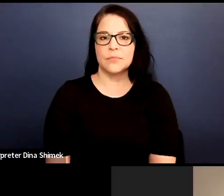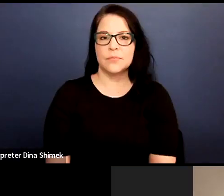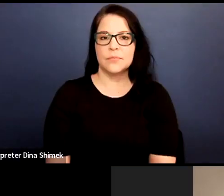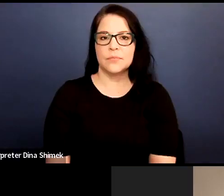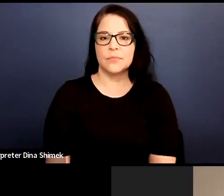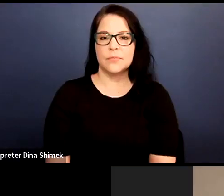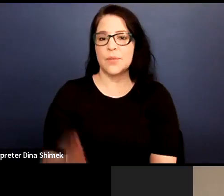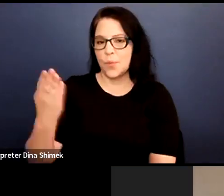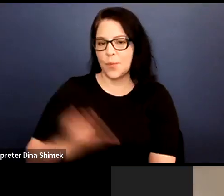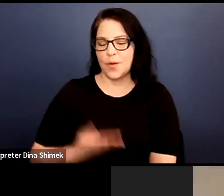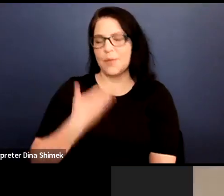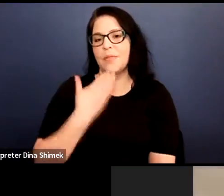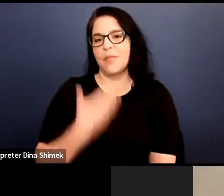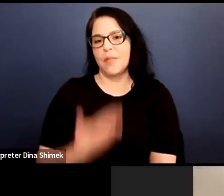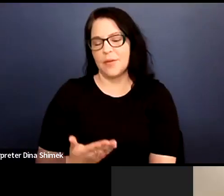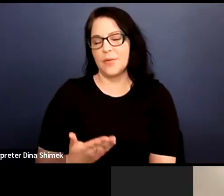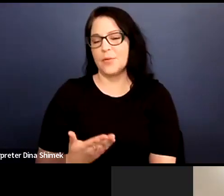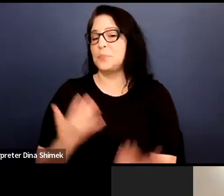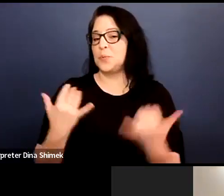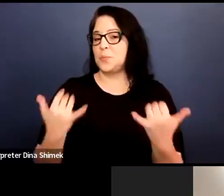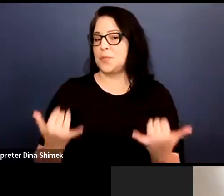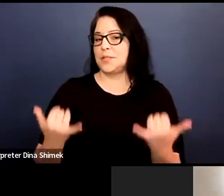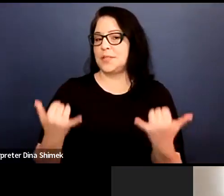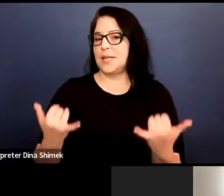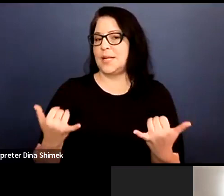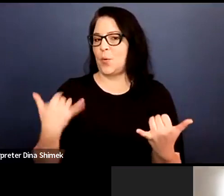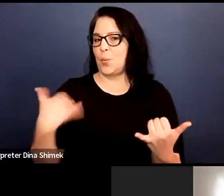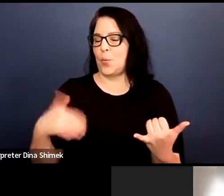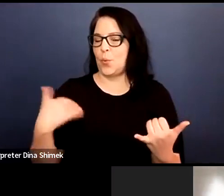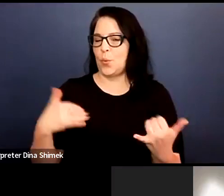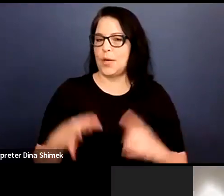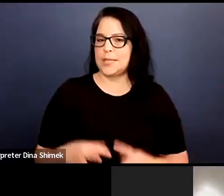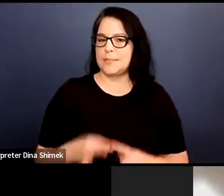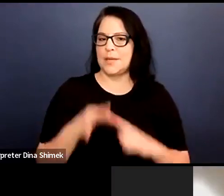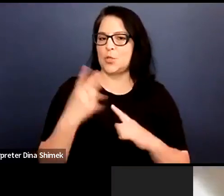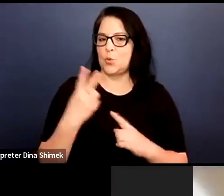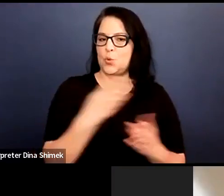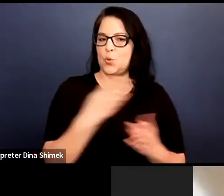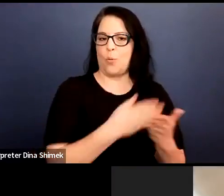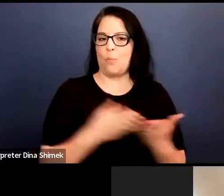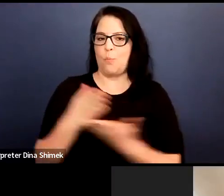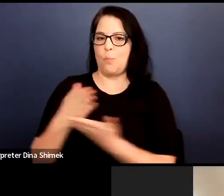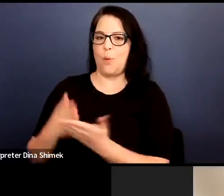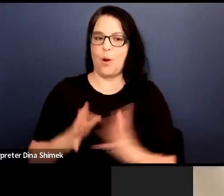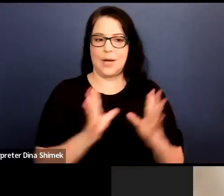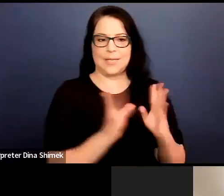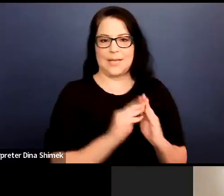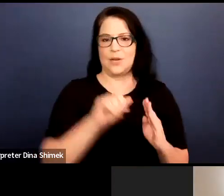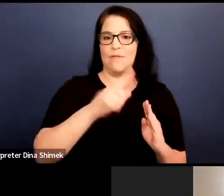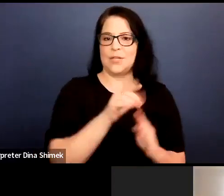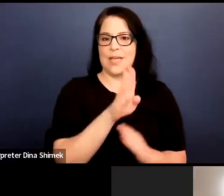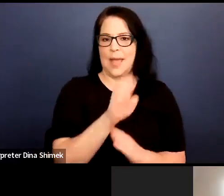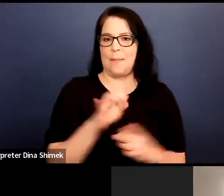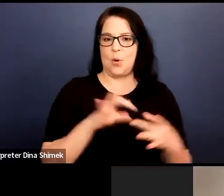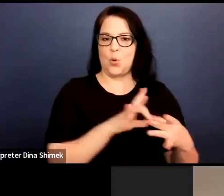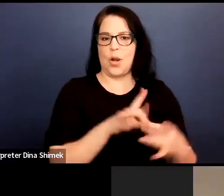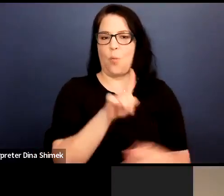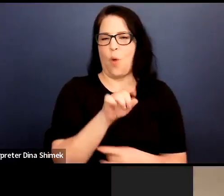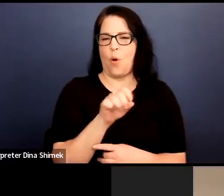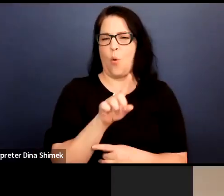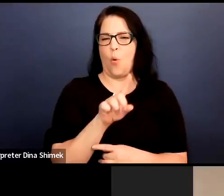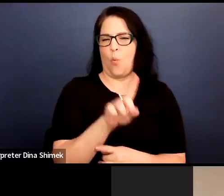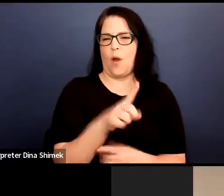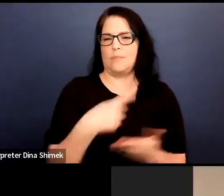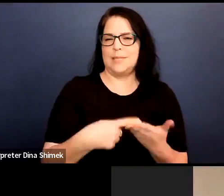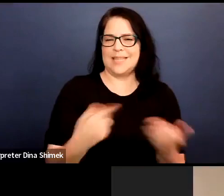Welcome. Thank you. So today we have a special two-part session. First, we'll do Able United 101, discuss